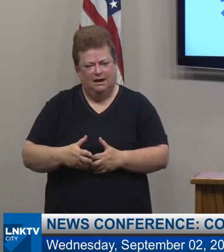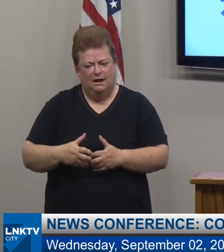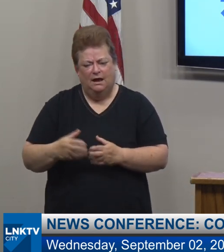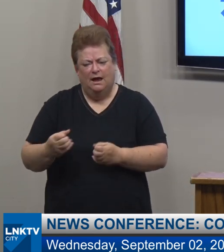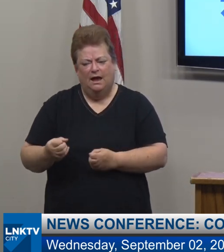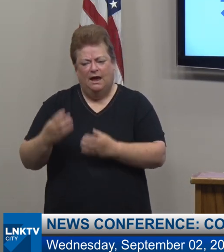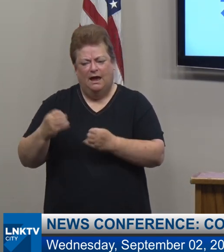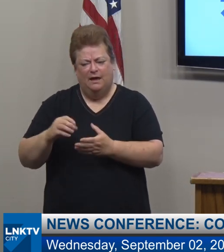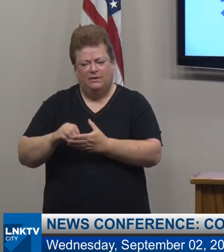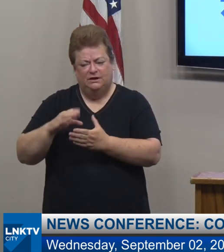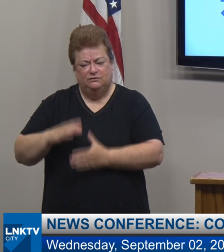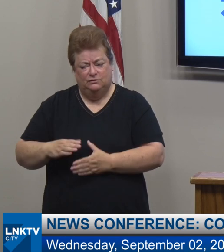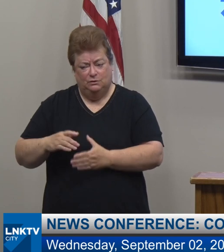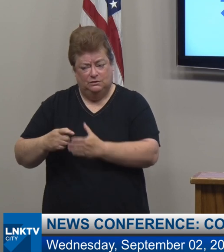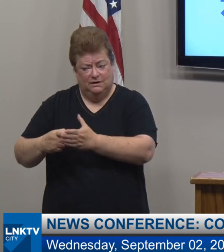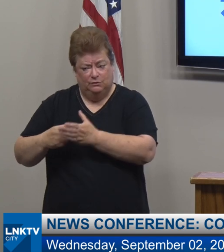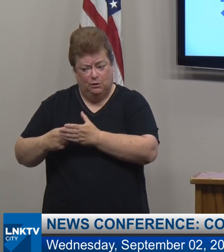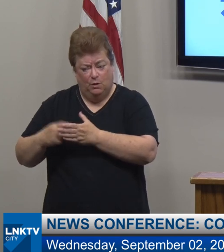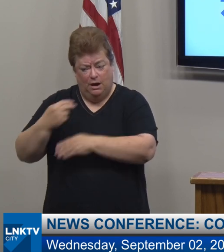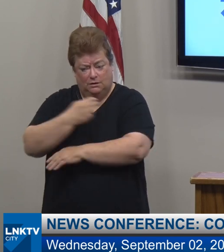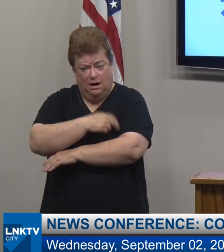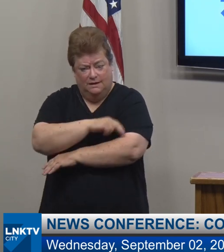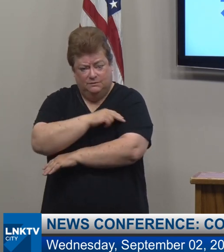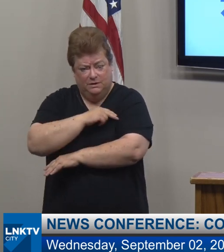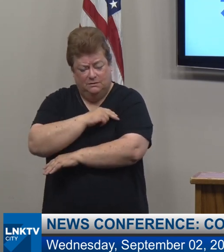have required hospitalization or